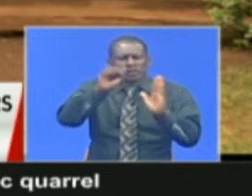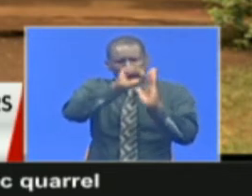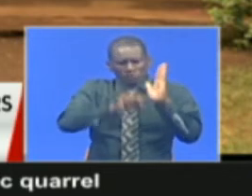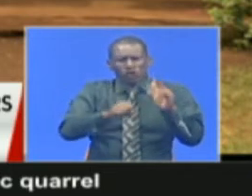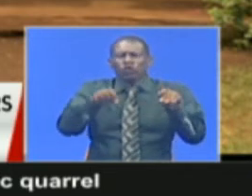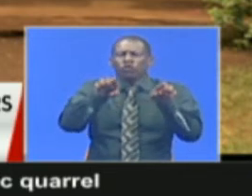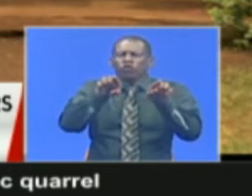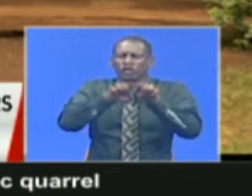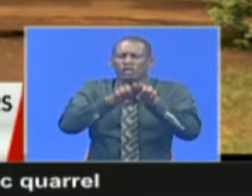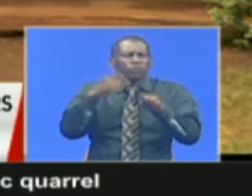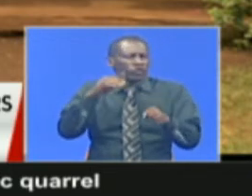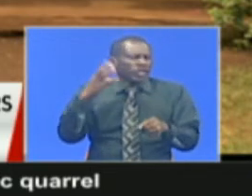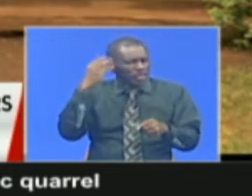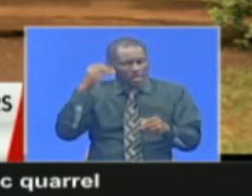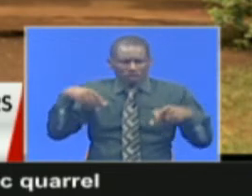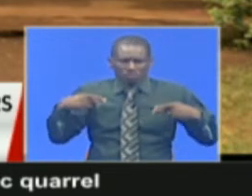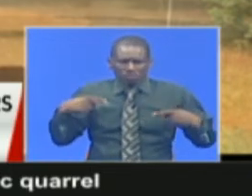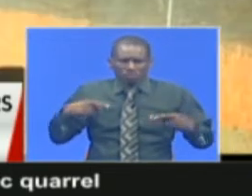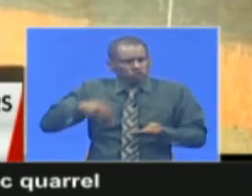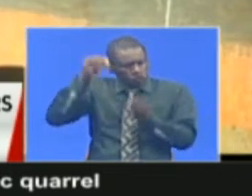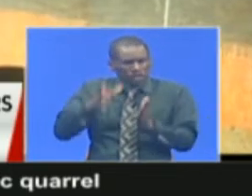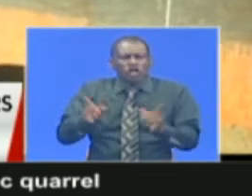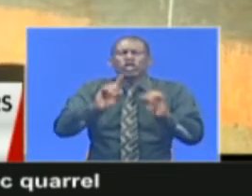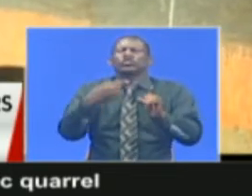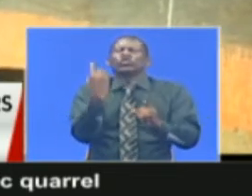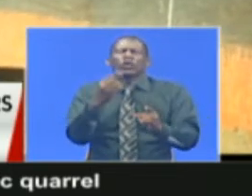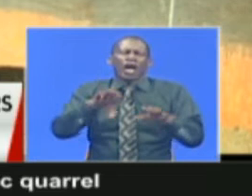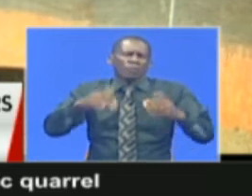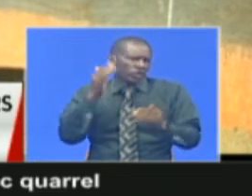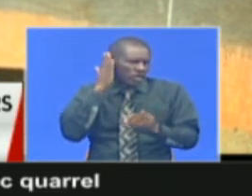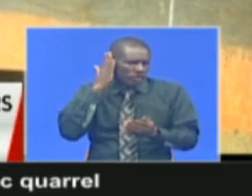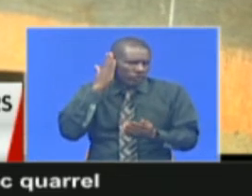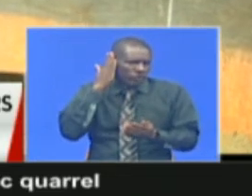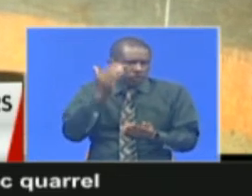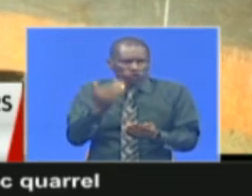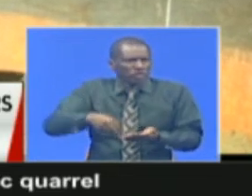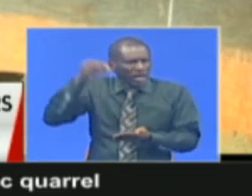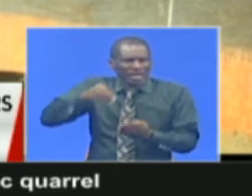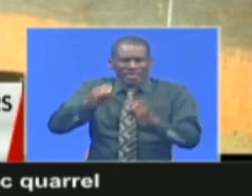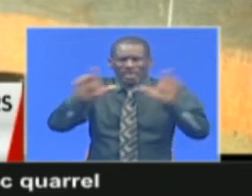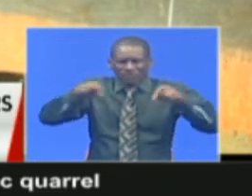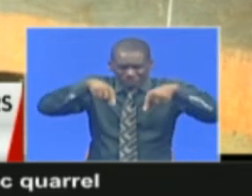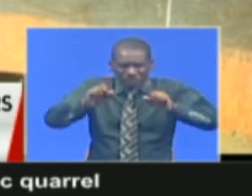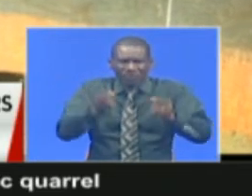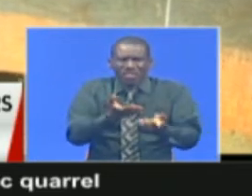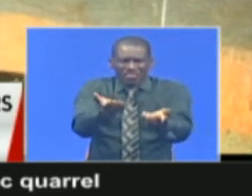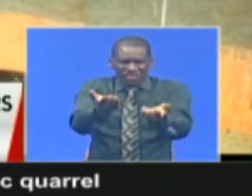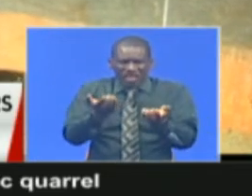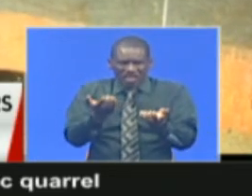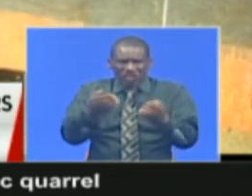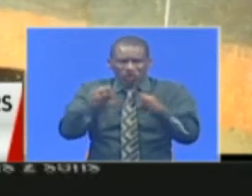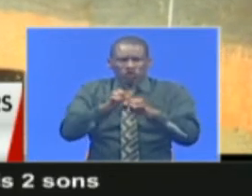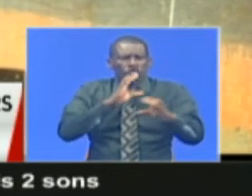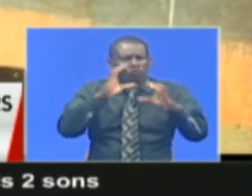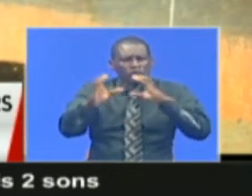hearing pupils, because it's not just about the deaf children learning the language on their own, because they'll need to be